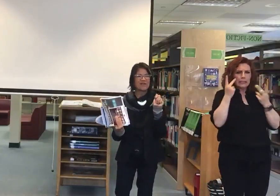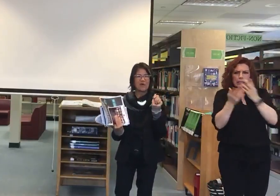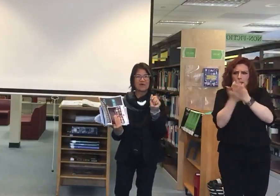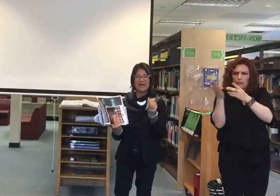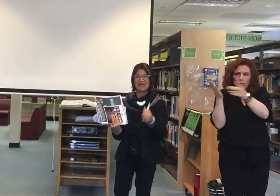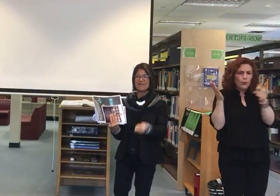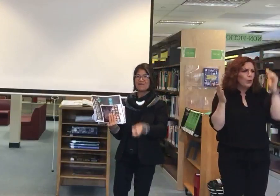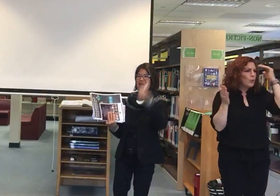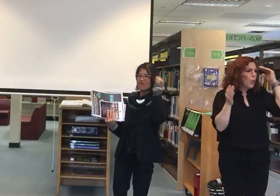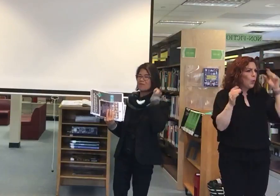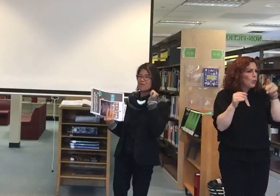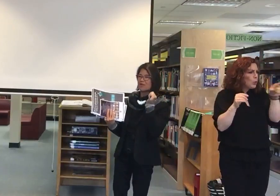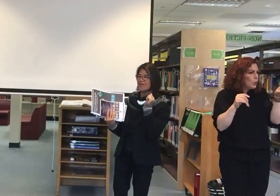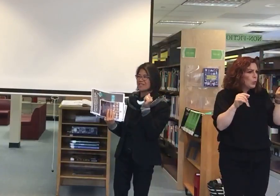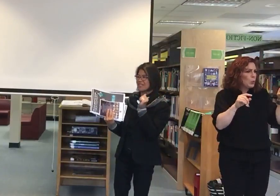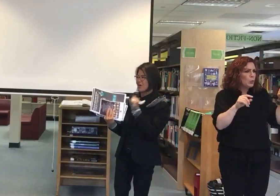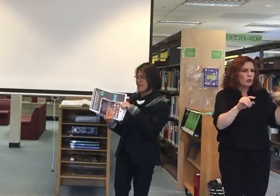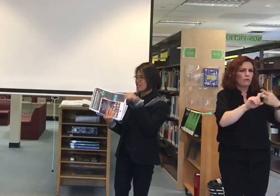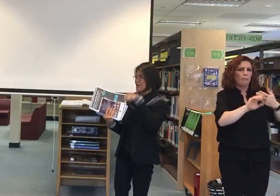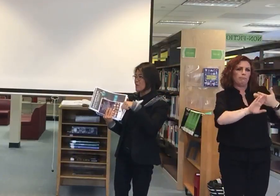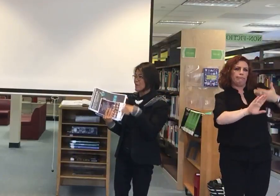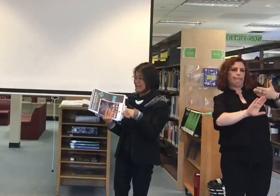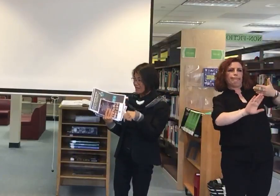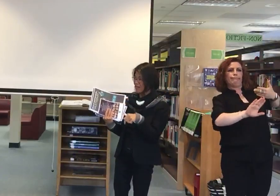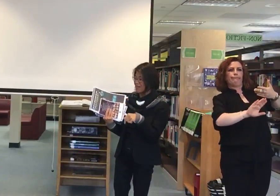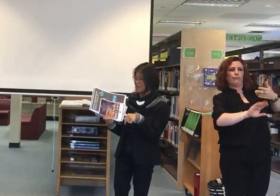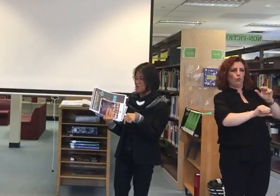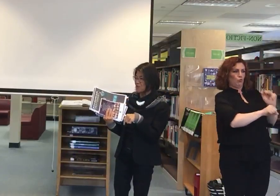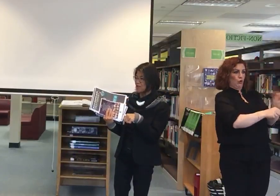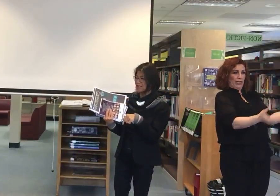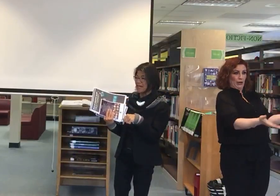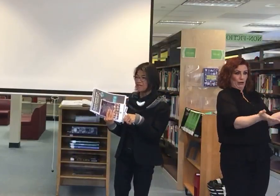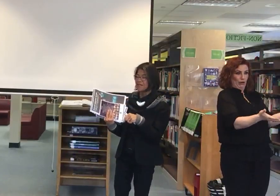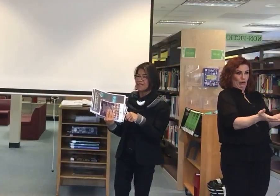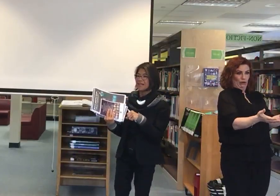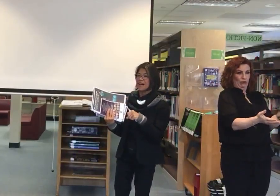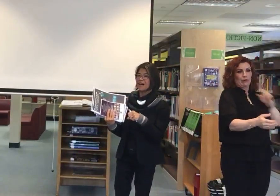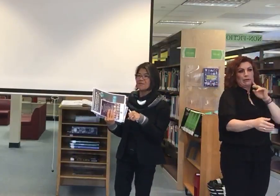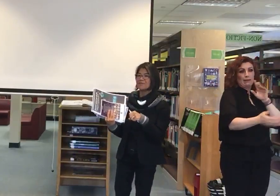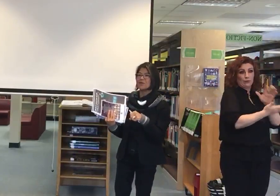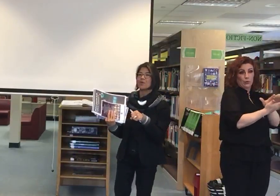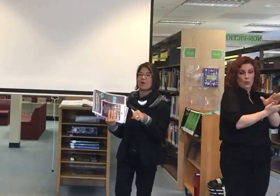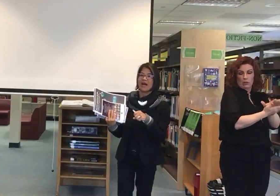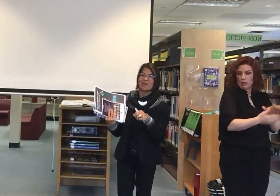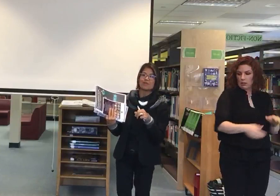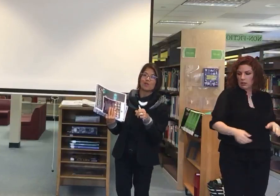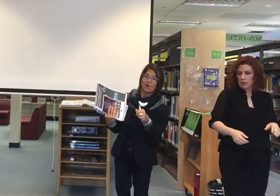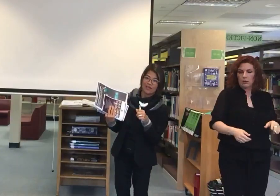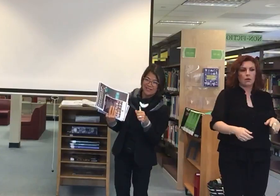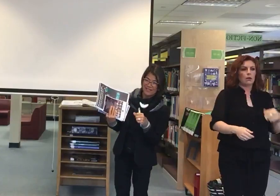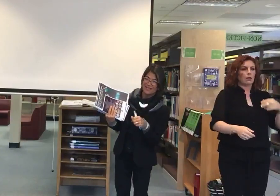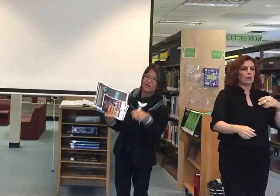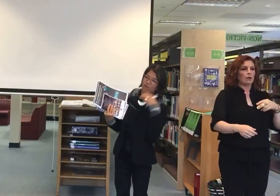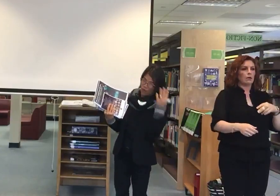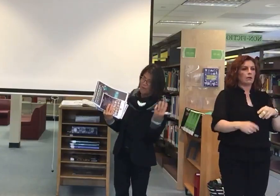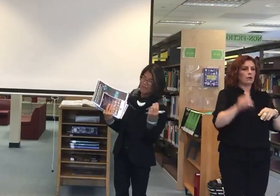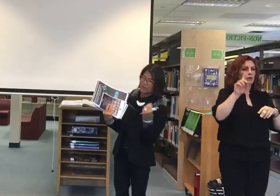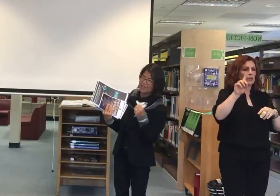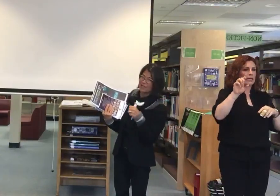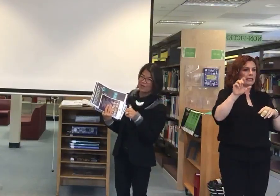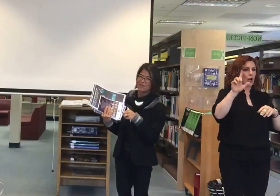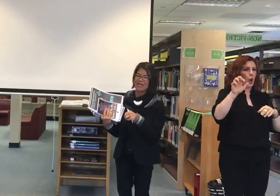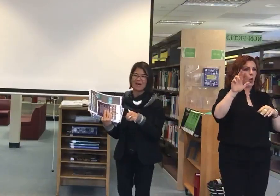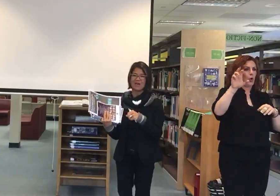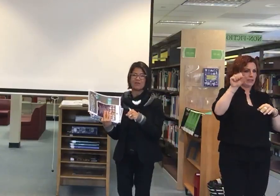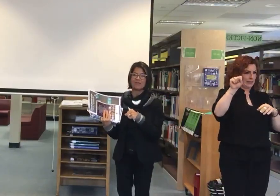room, I've known from my previous incarnation, my work here at the School for the Deaf. So I am Dolores, formerly